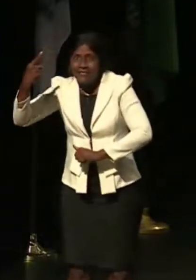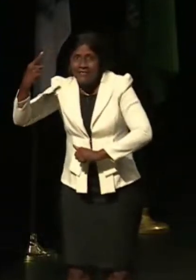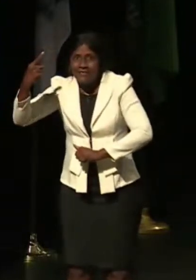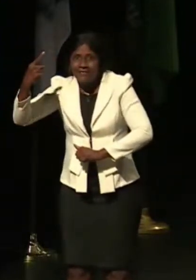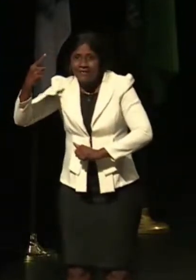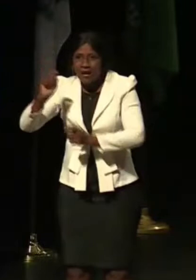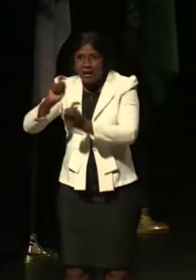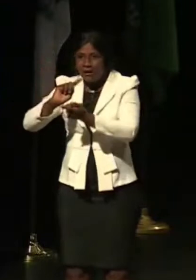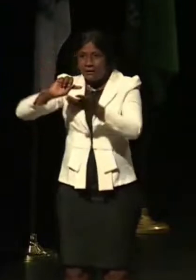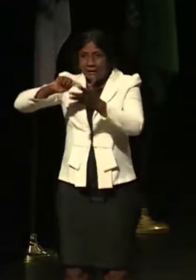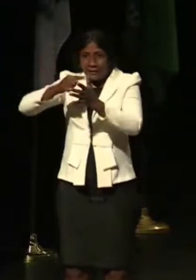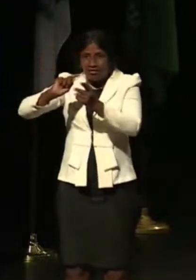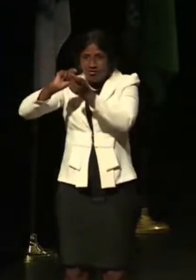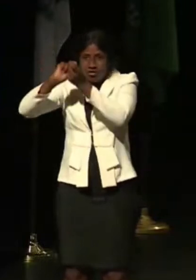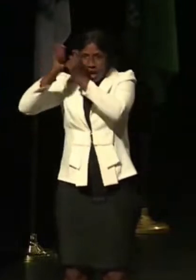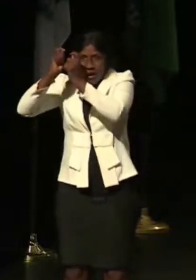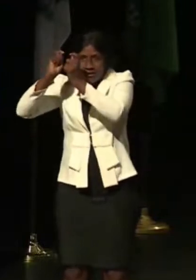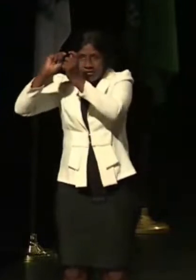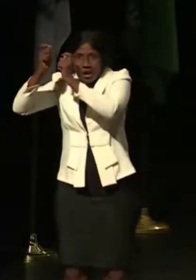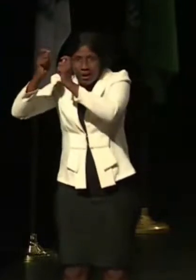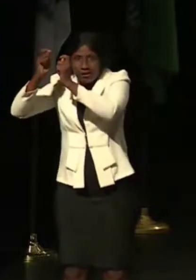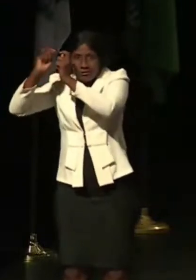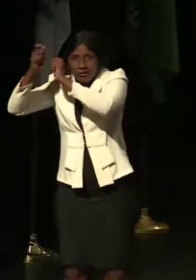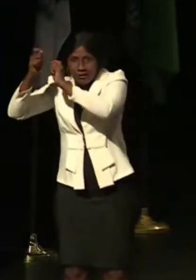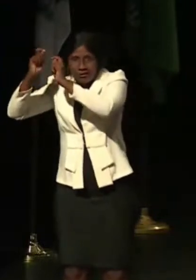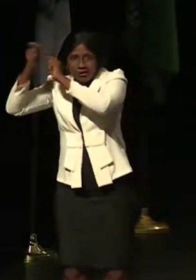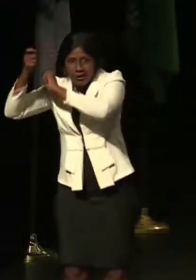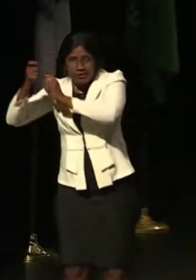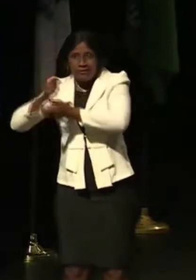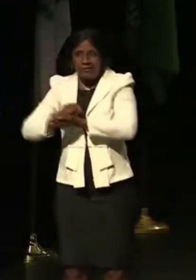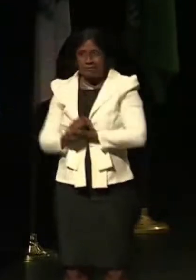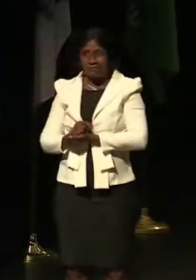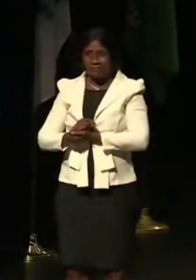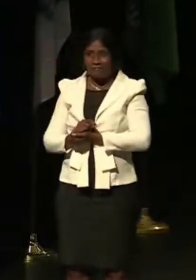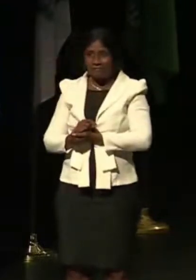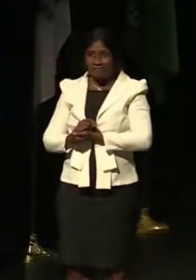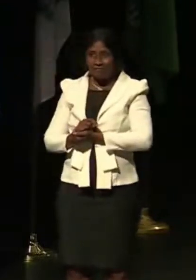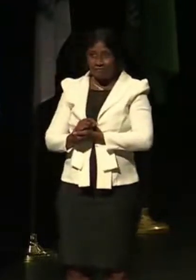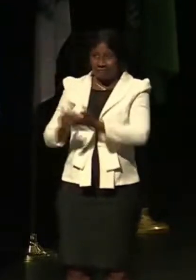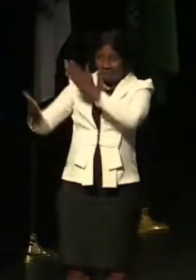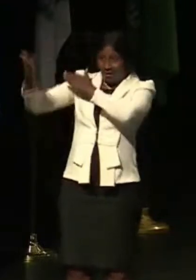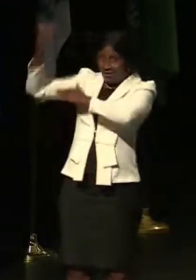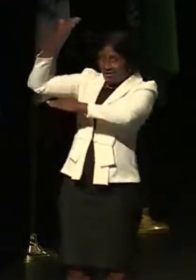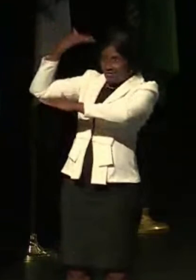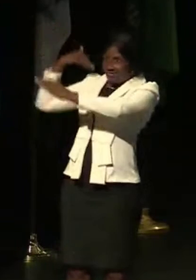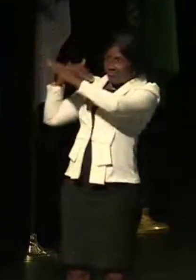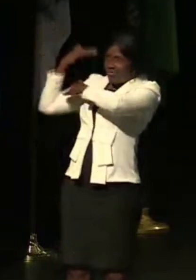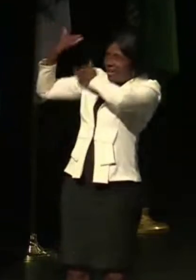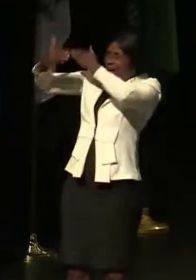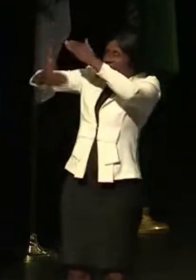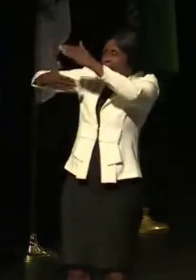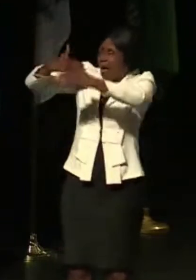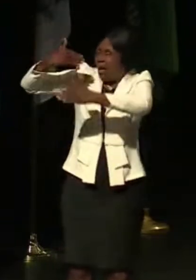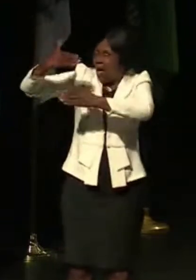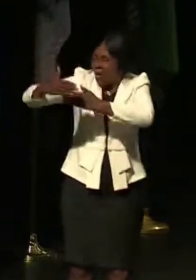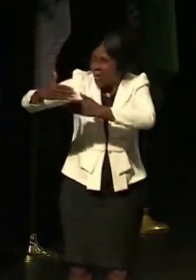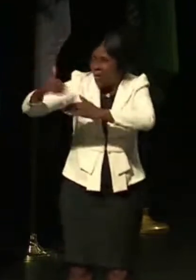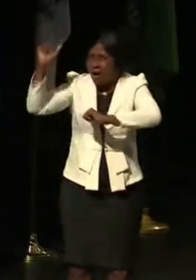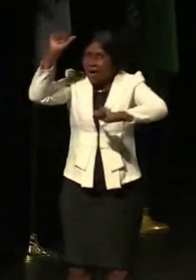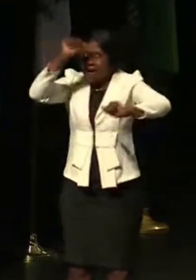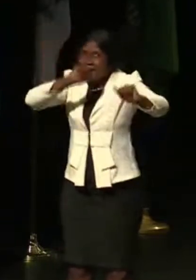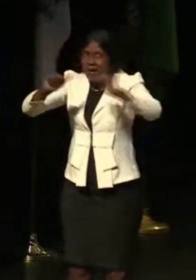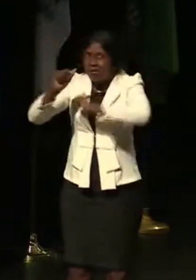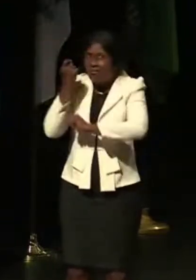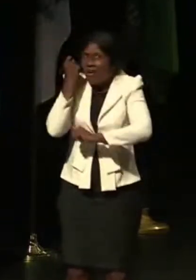progress. 500 years, we have benefited from technology, from science, from innovation. We